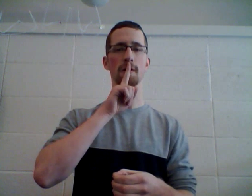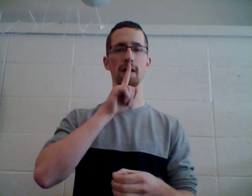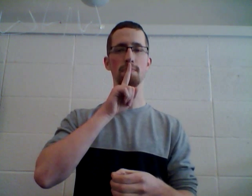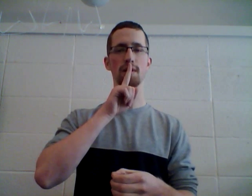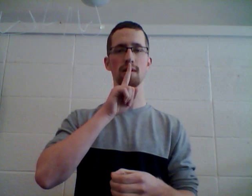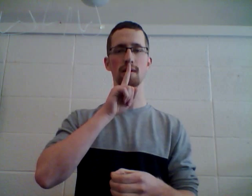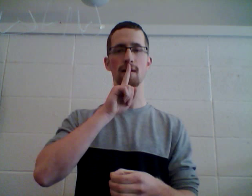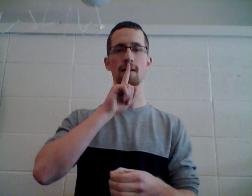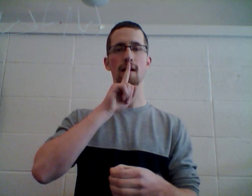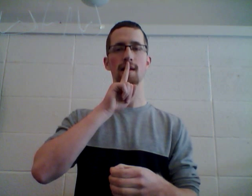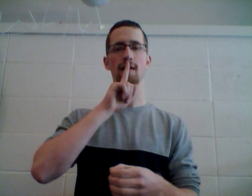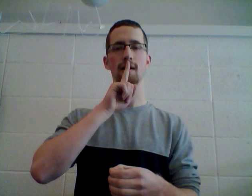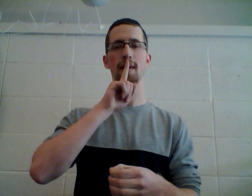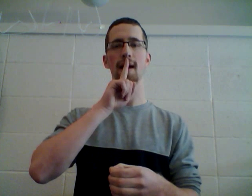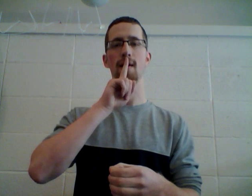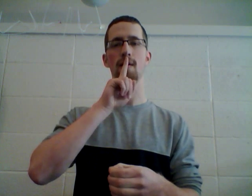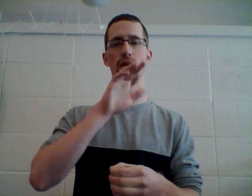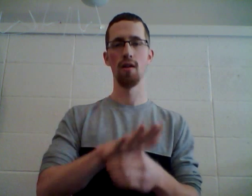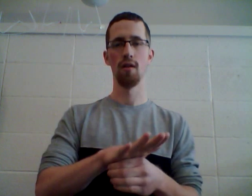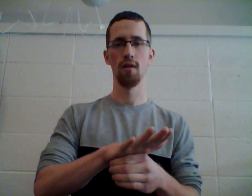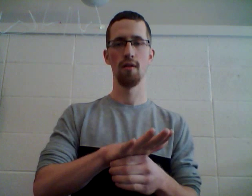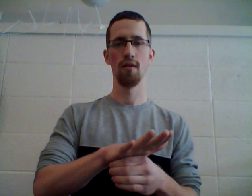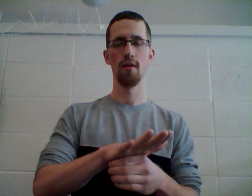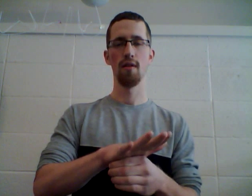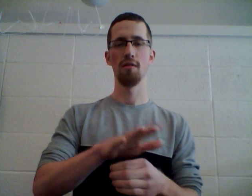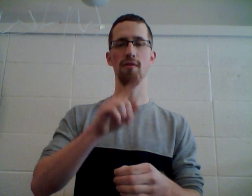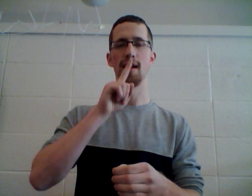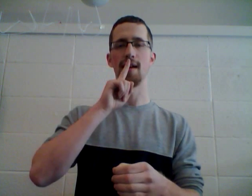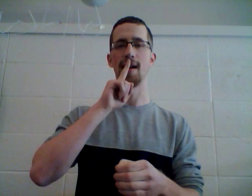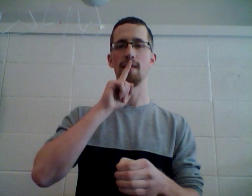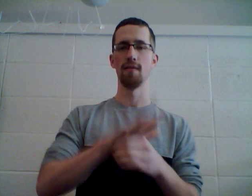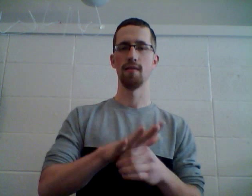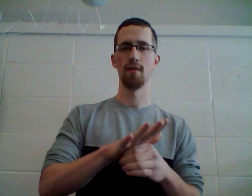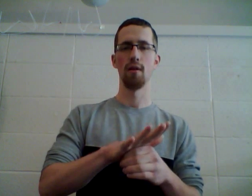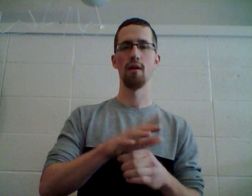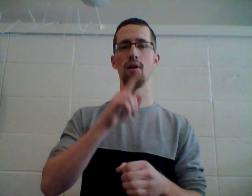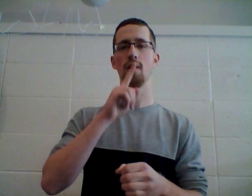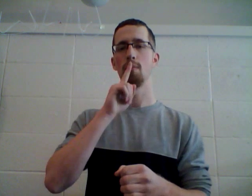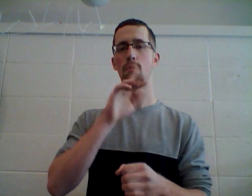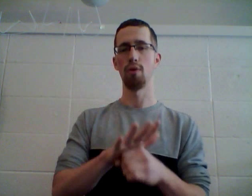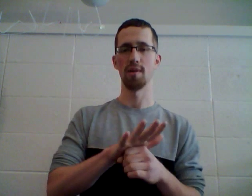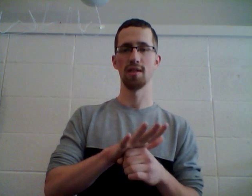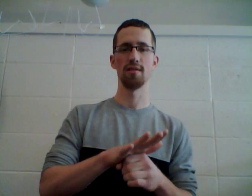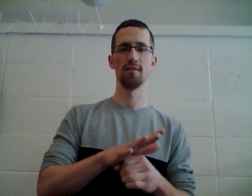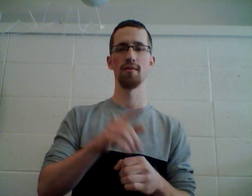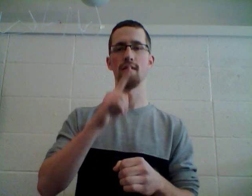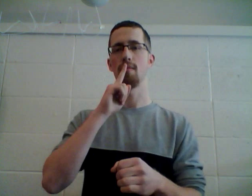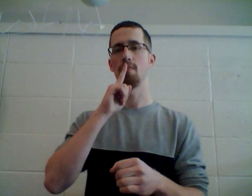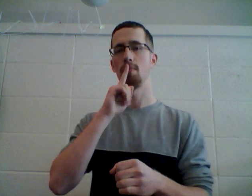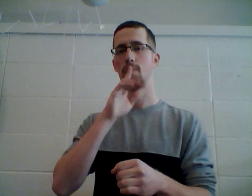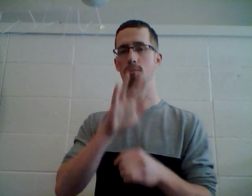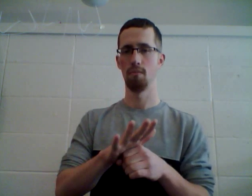your lips, and then come down, flattened out. Promise.